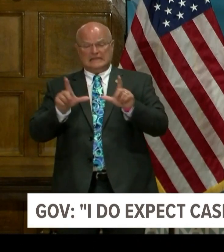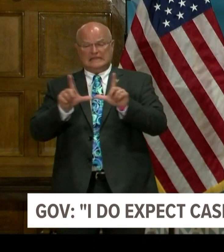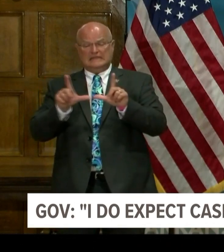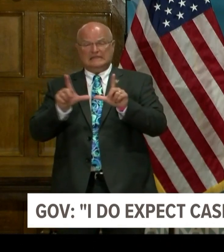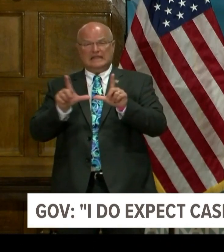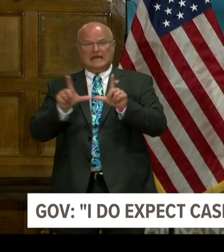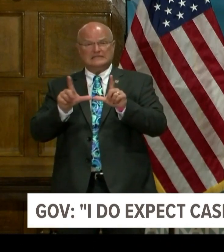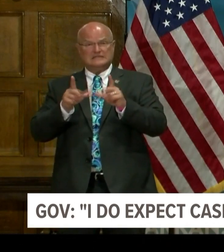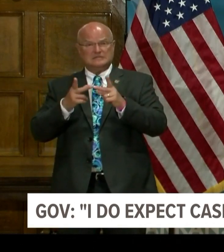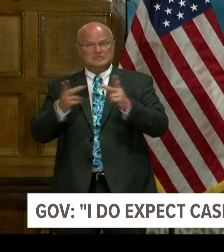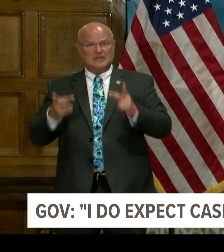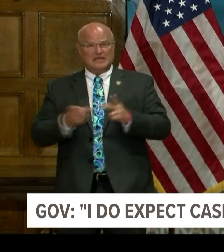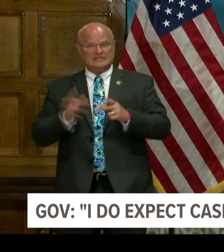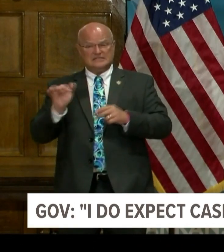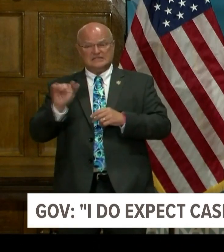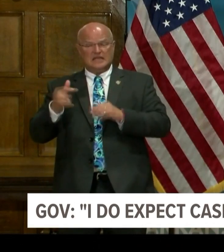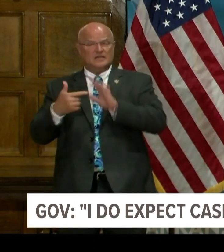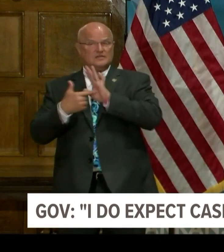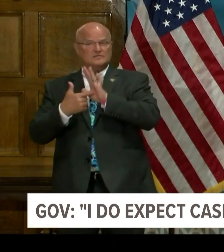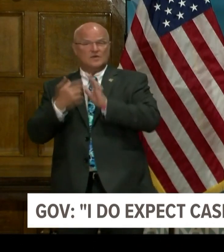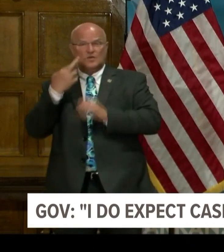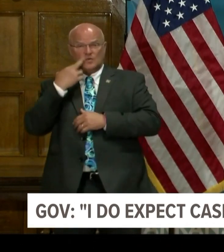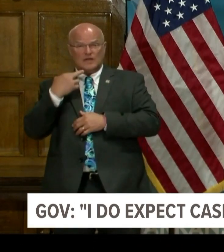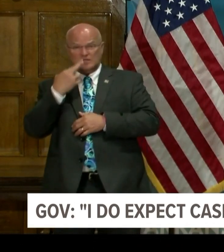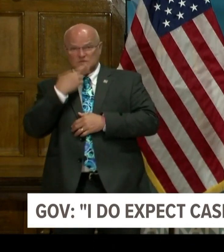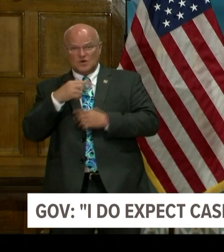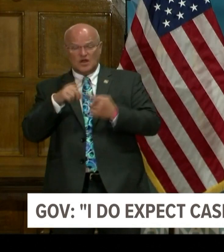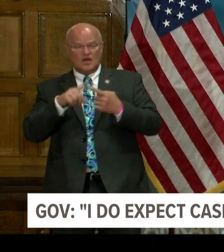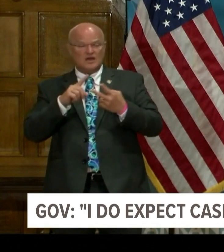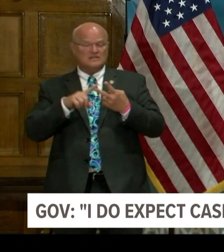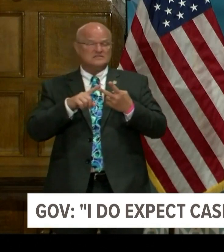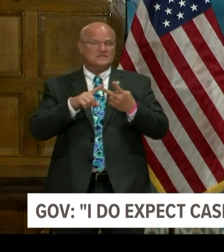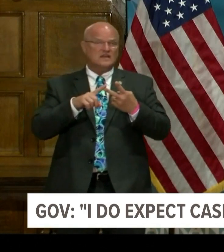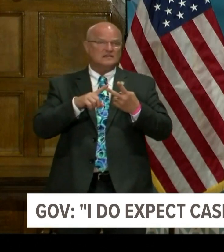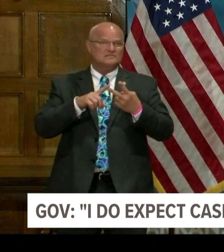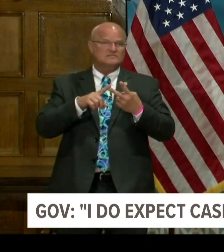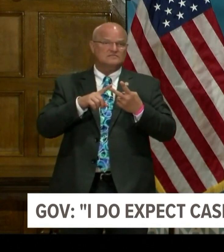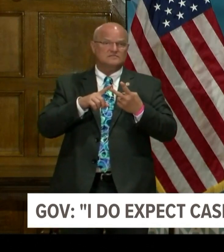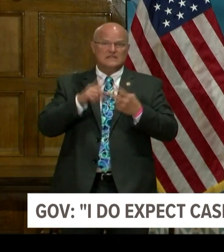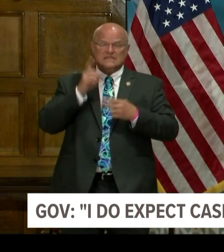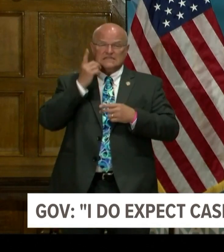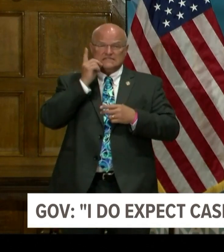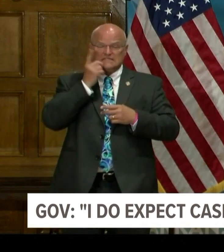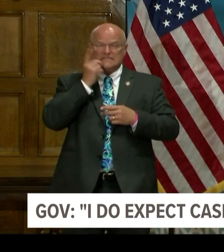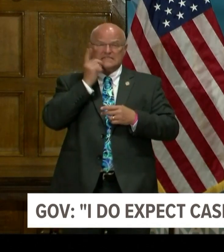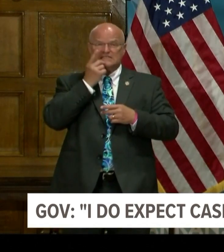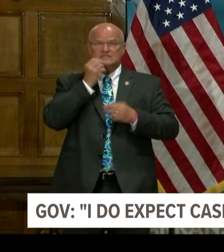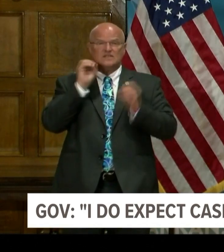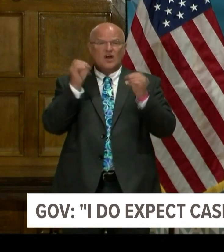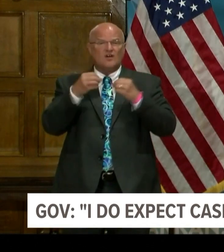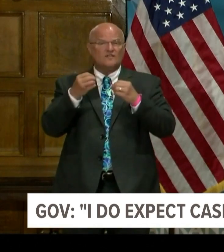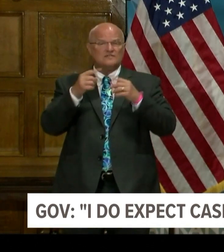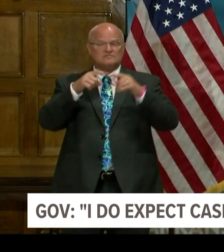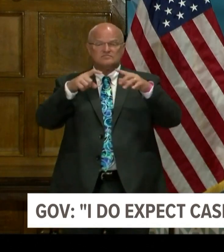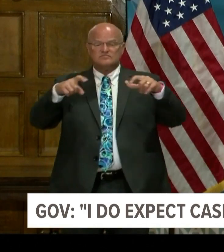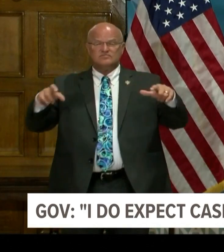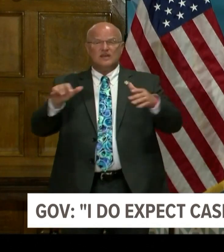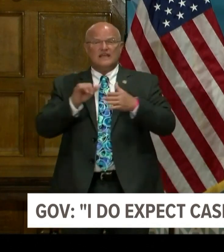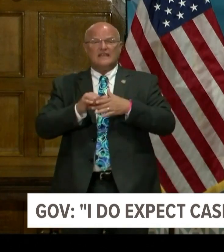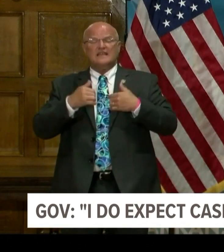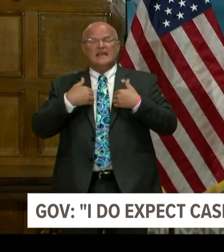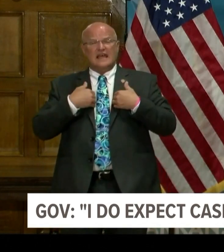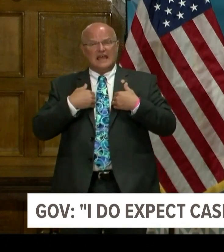licensed facilities, from restaurants to also dentist offices and things like that, that